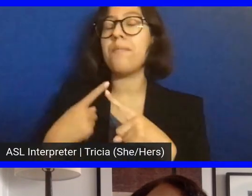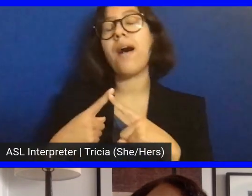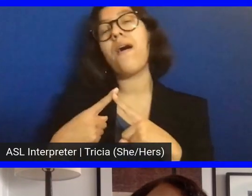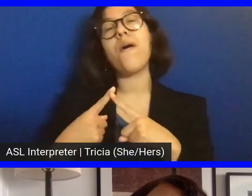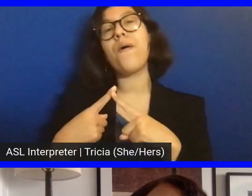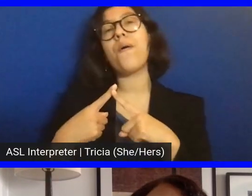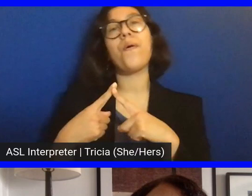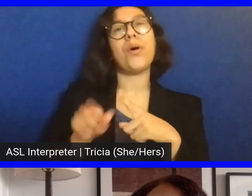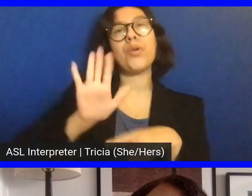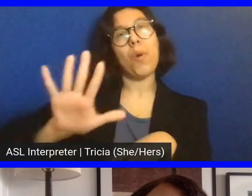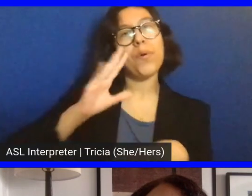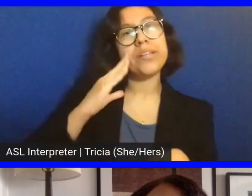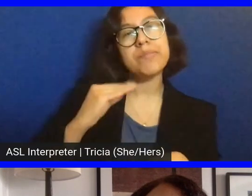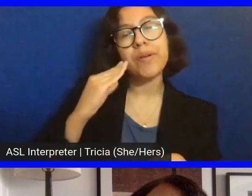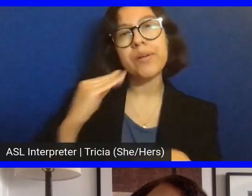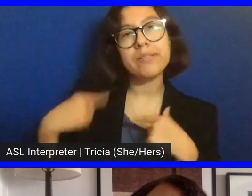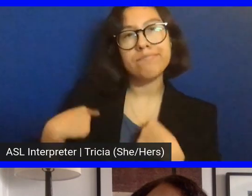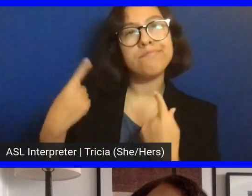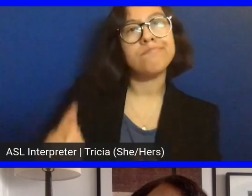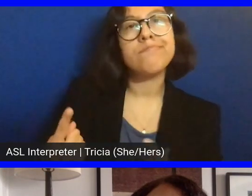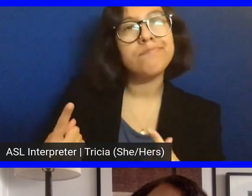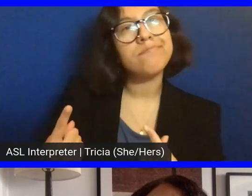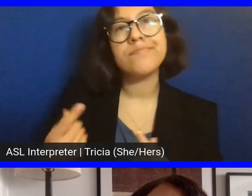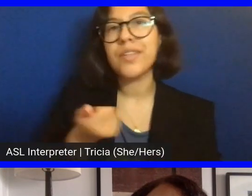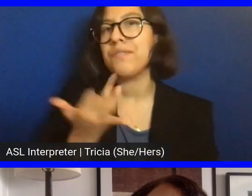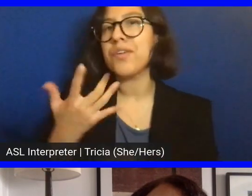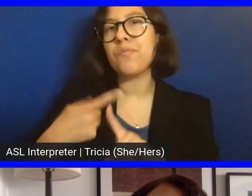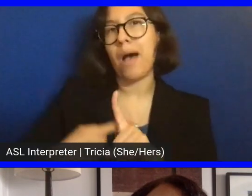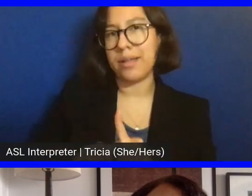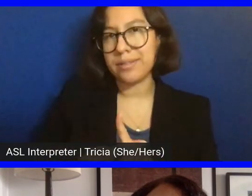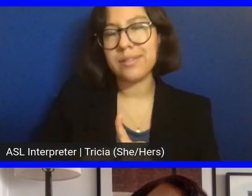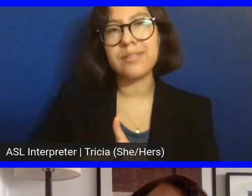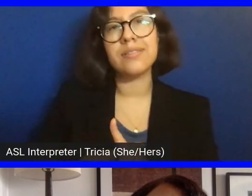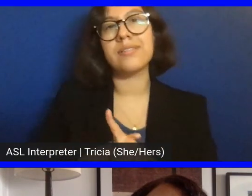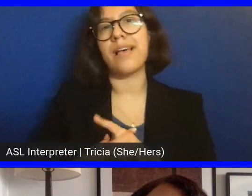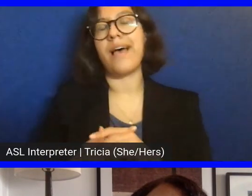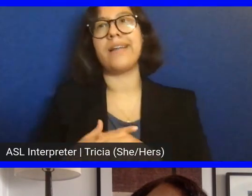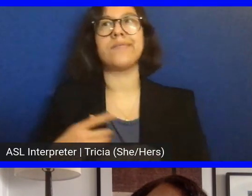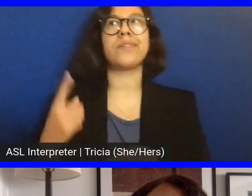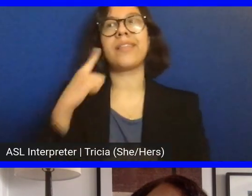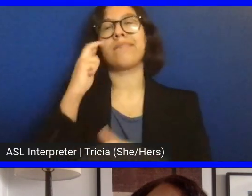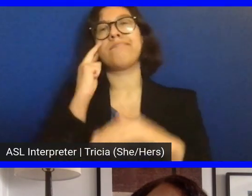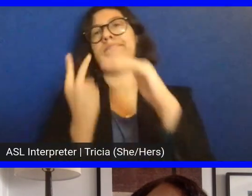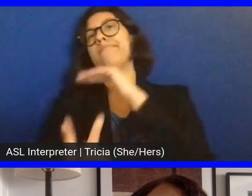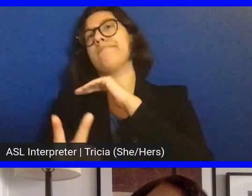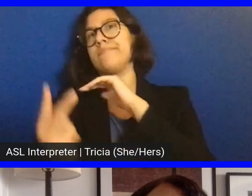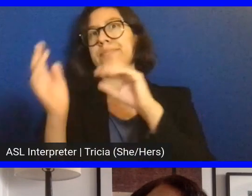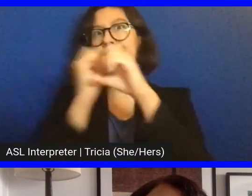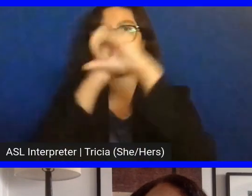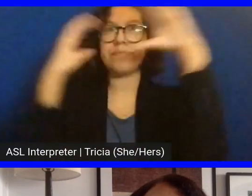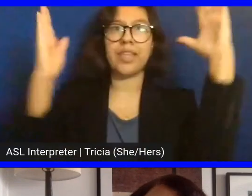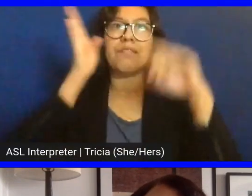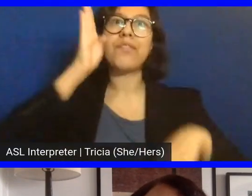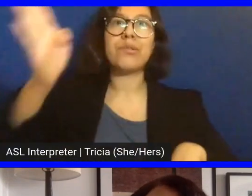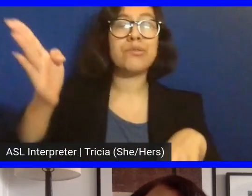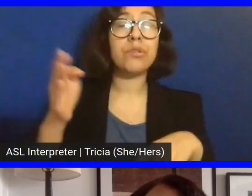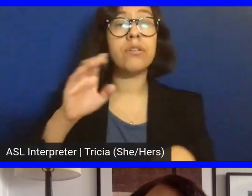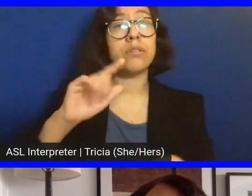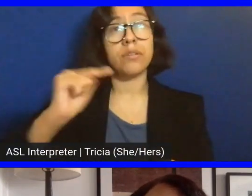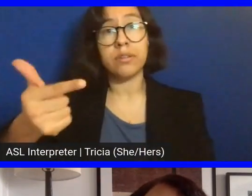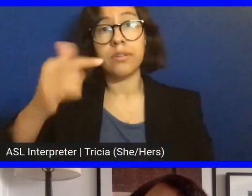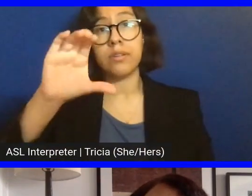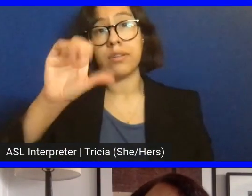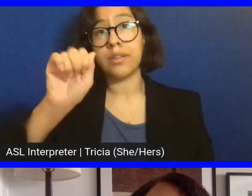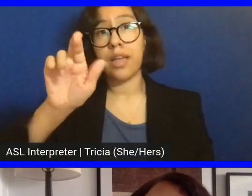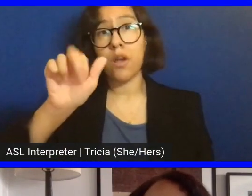about what your experiences have been like over the last several months and where we see ourselves going from here. So Karen, do you want to kick off?